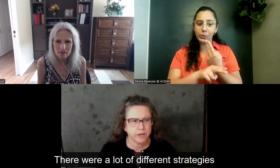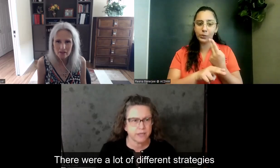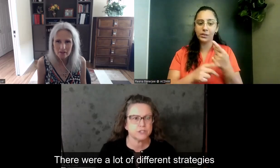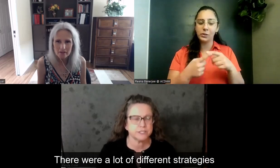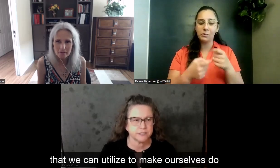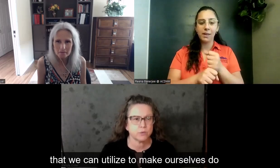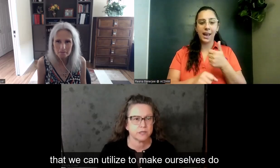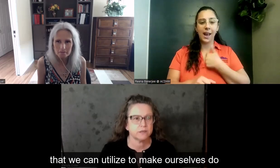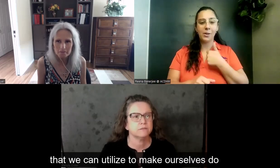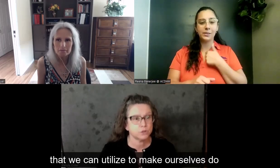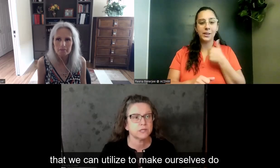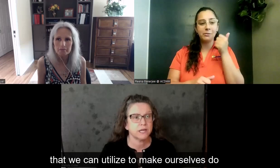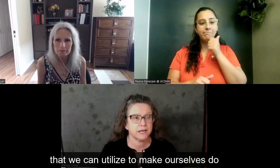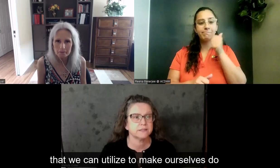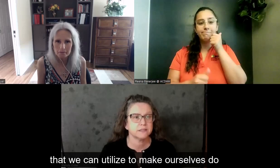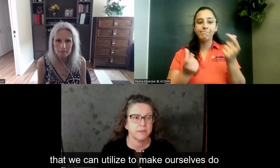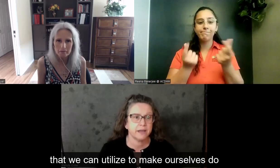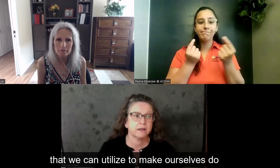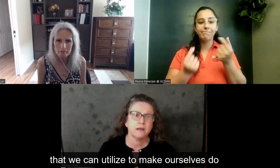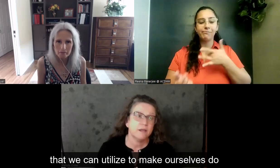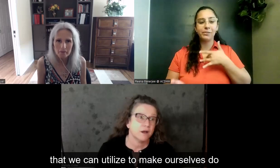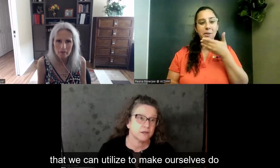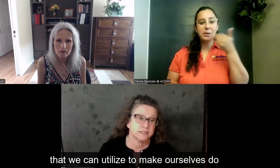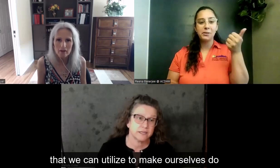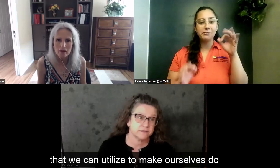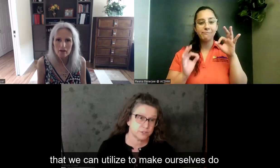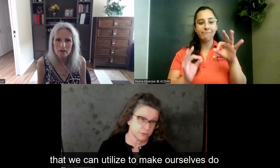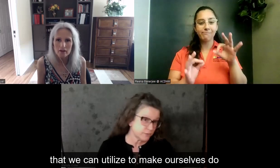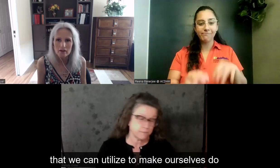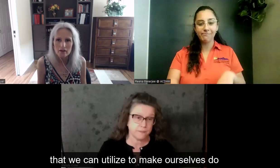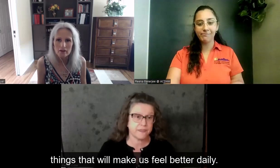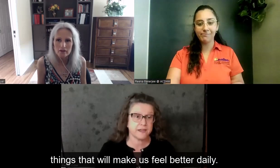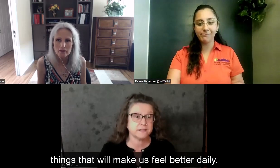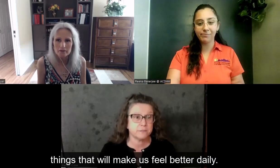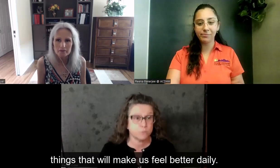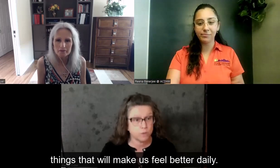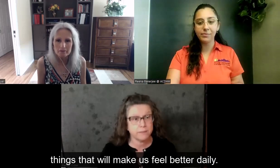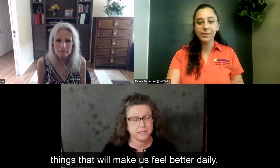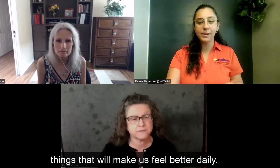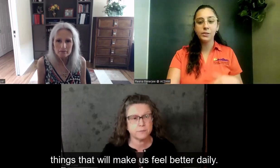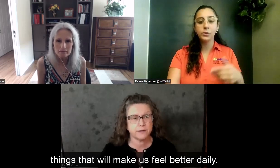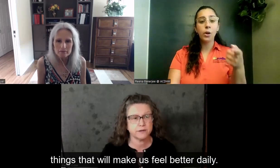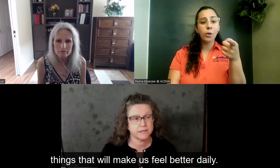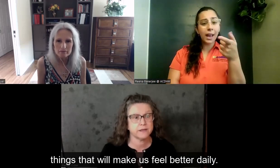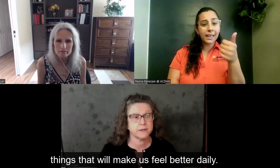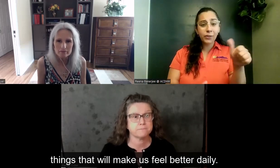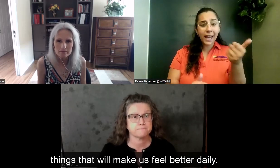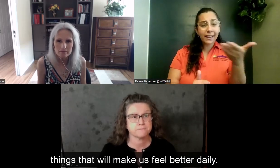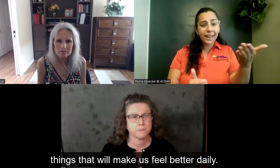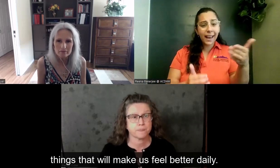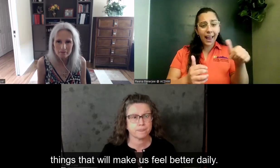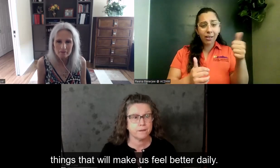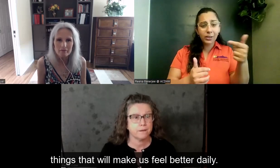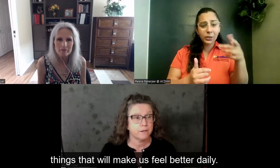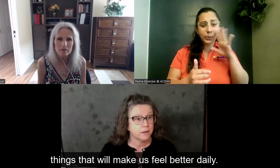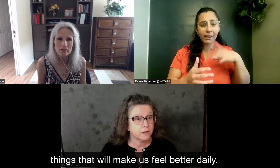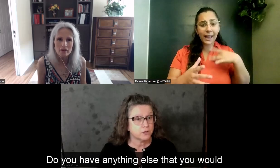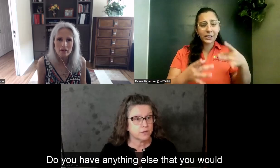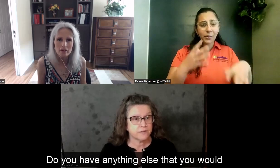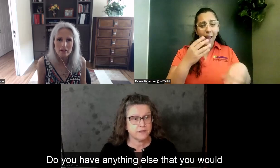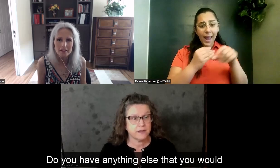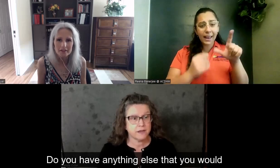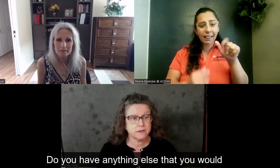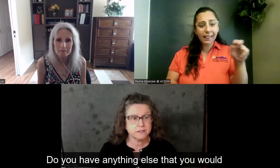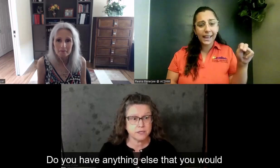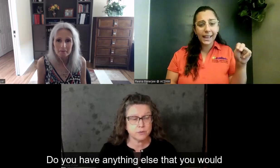different strategies that we can utilize to make ourselves do things that will make us feel better daily. Do